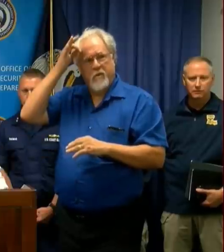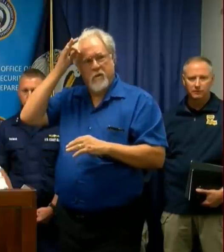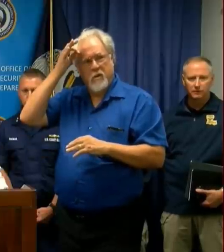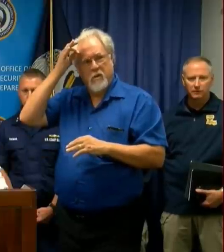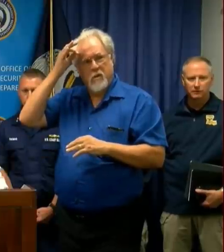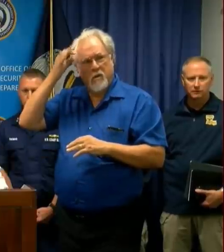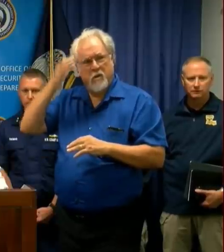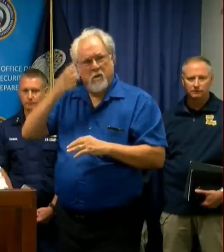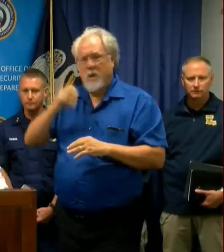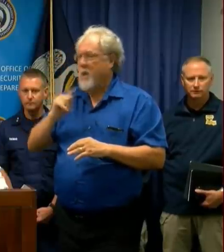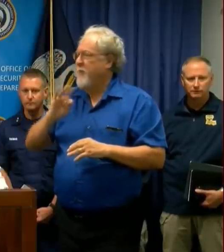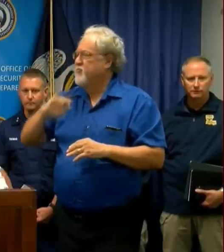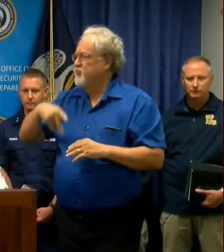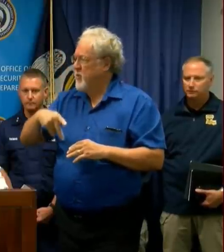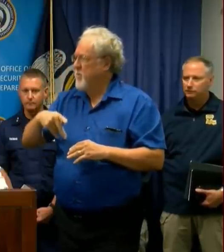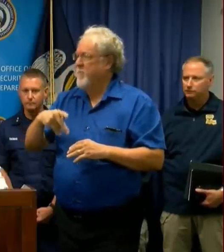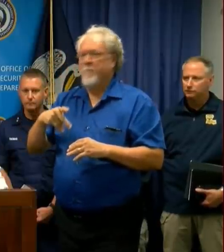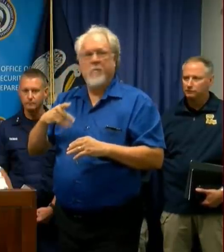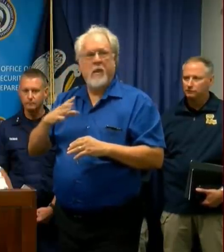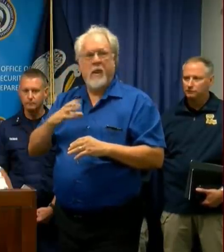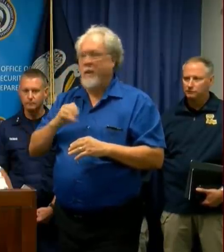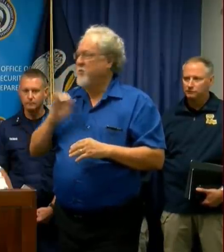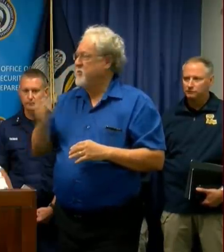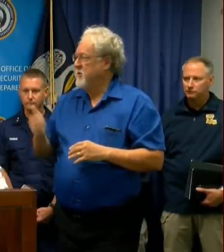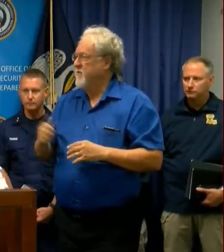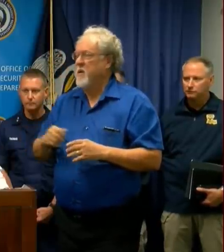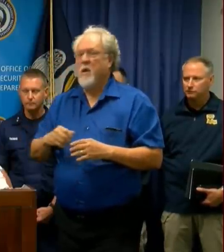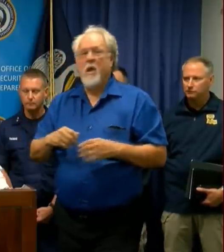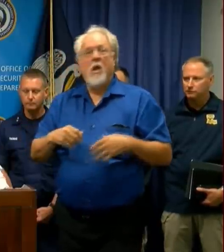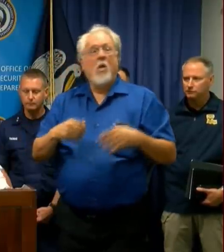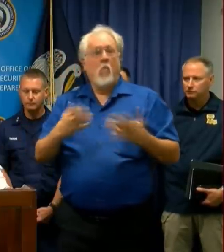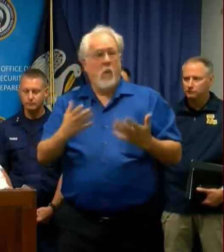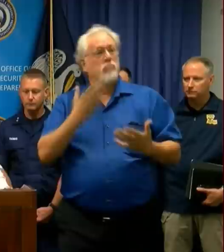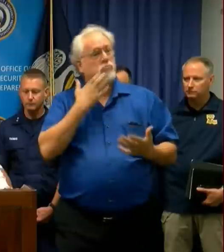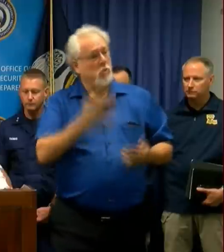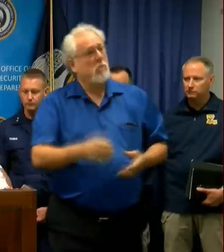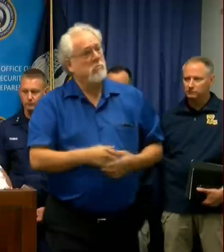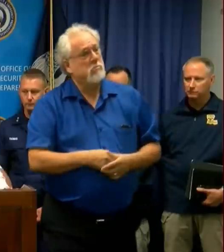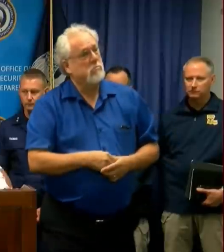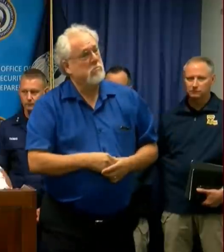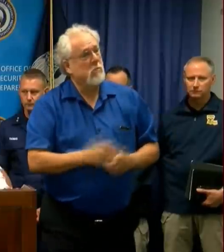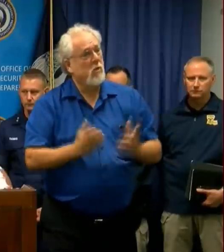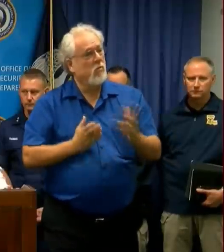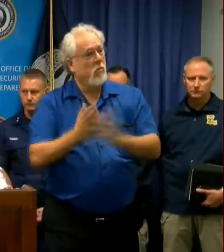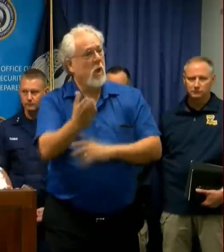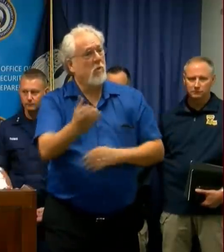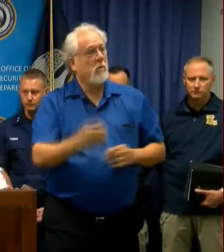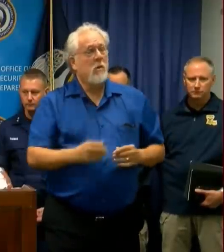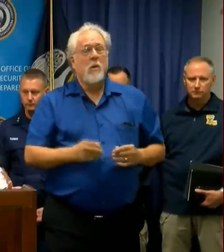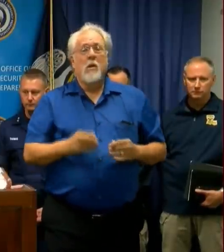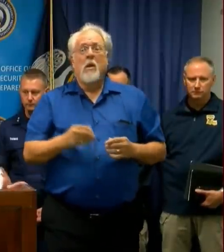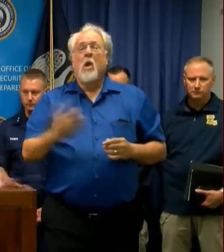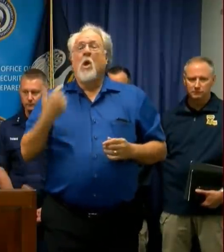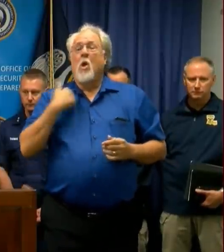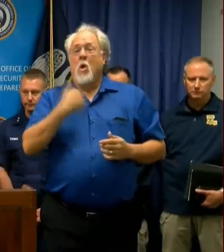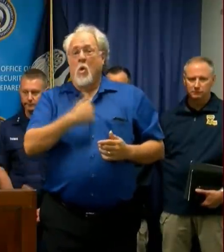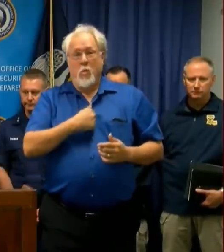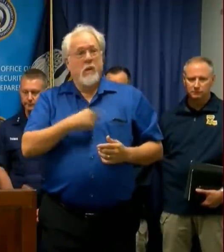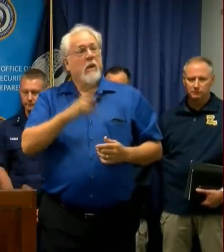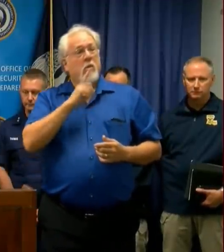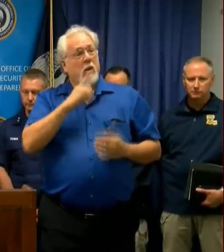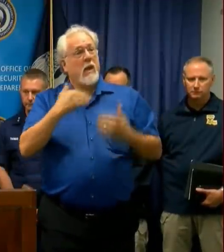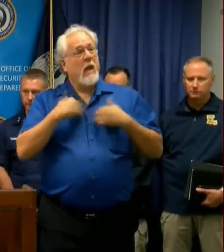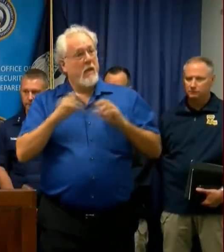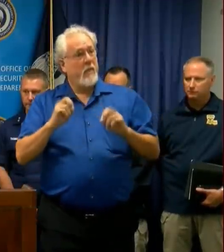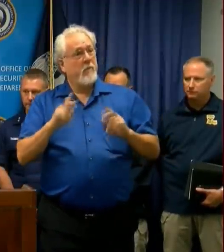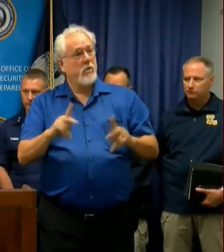as pertains to the Trump administration, namely, and yourself? Well, it's been good throughout. We actually